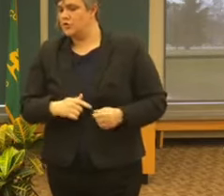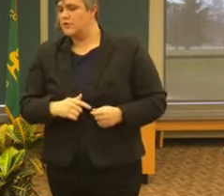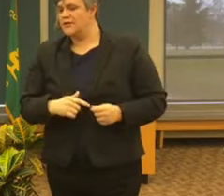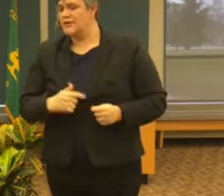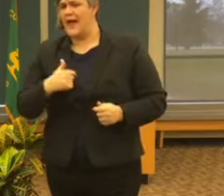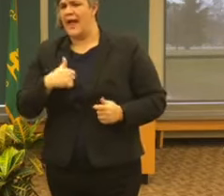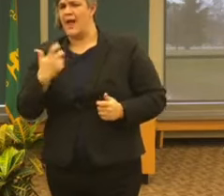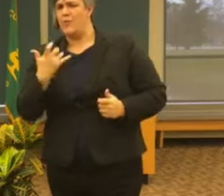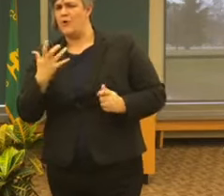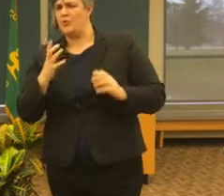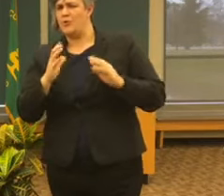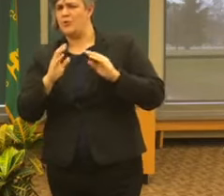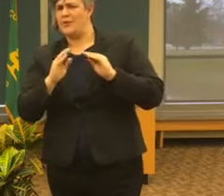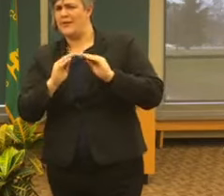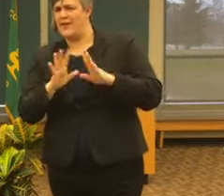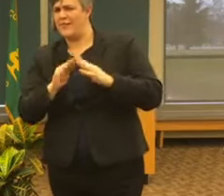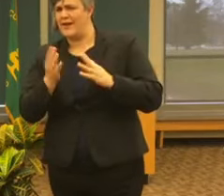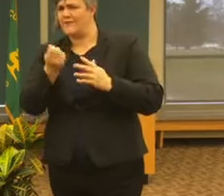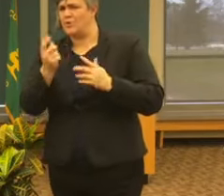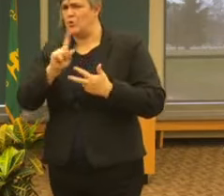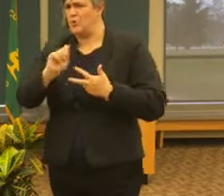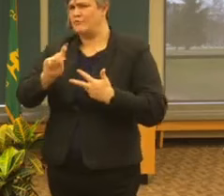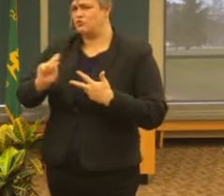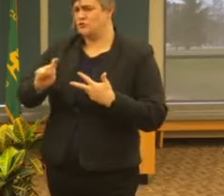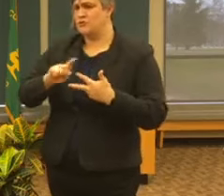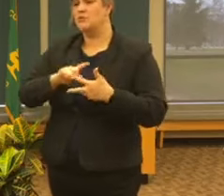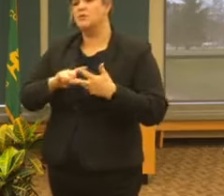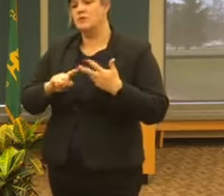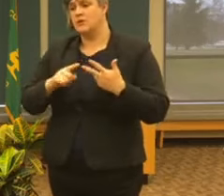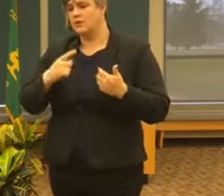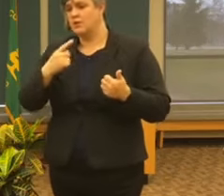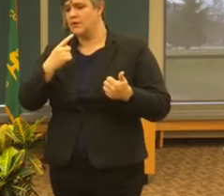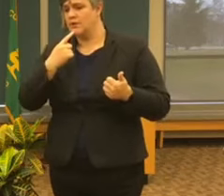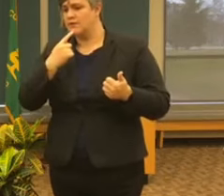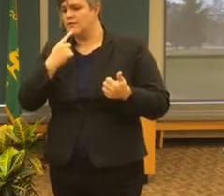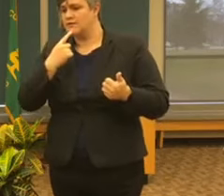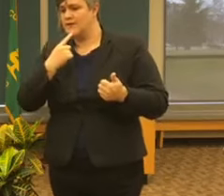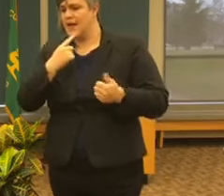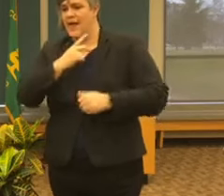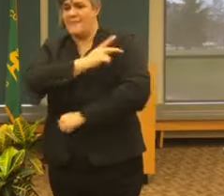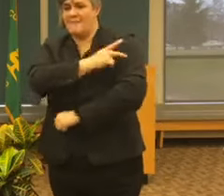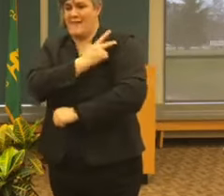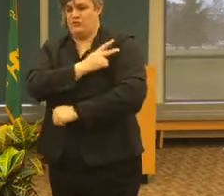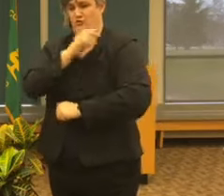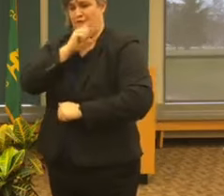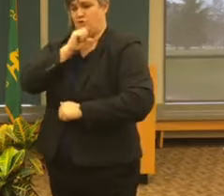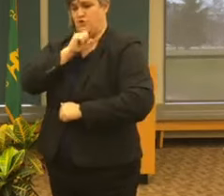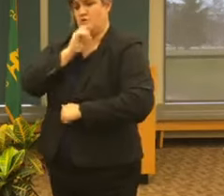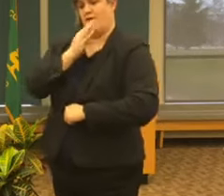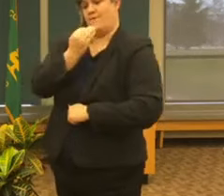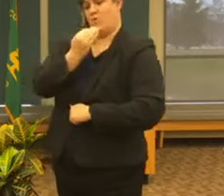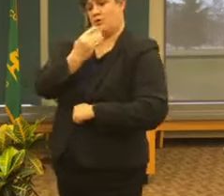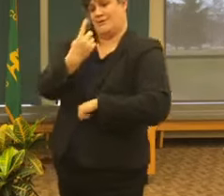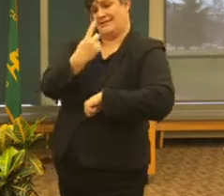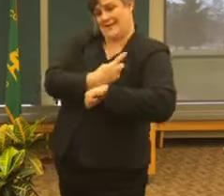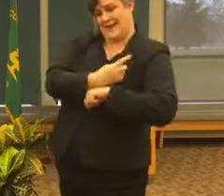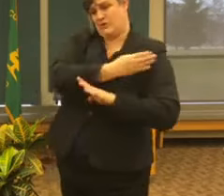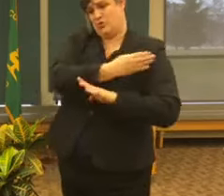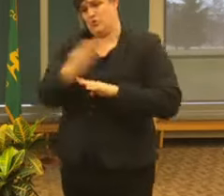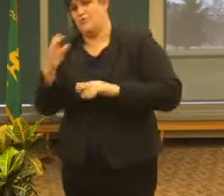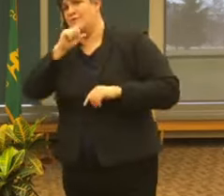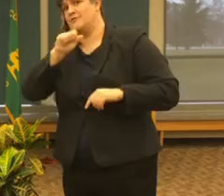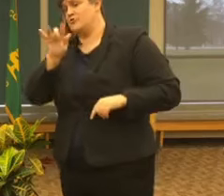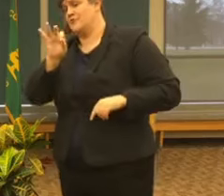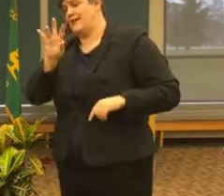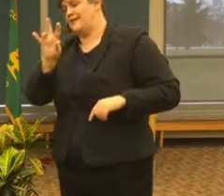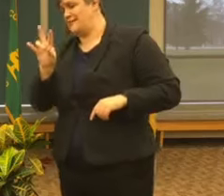a clarification, a couple questions. You said that patients range from 14 days old to 97 years old. Can you